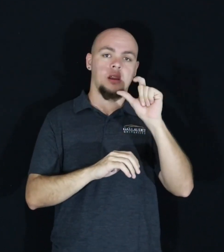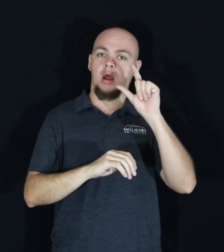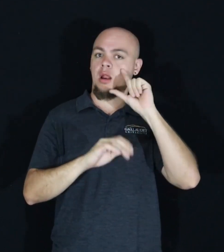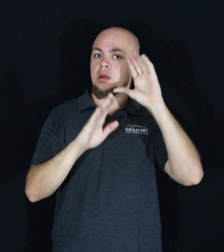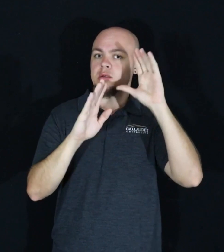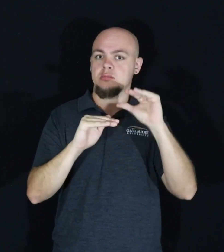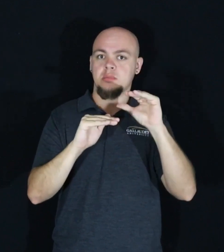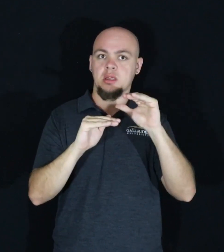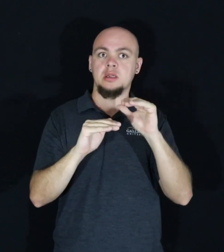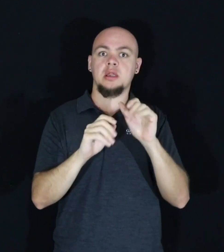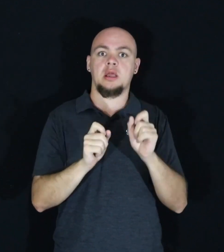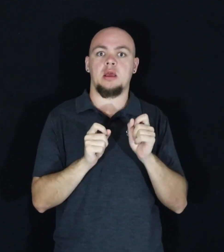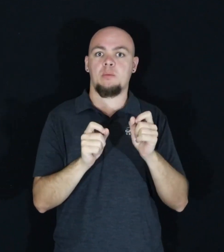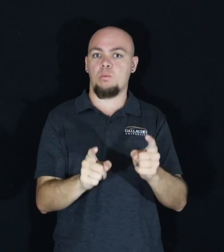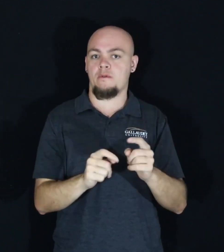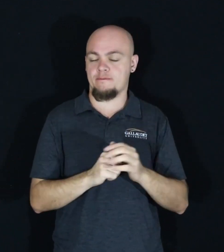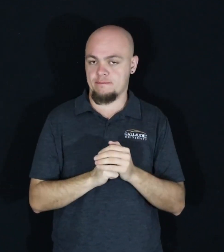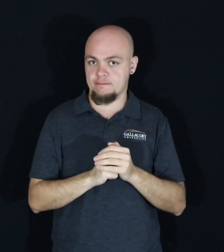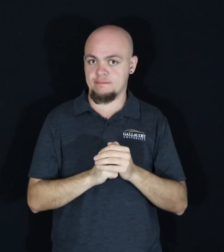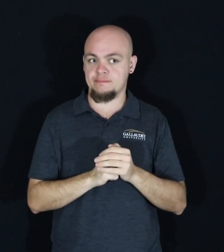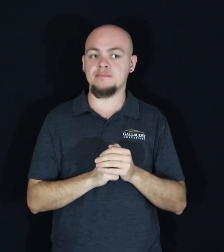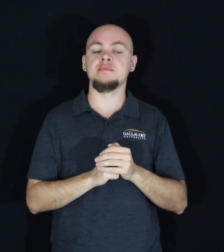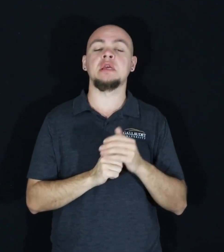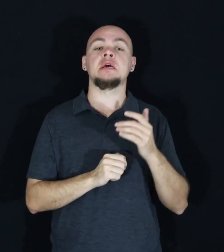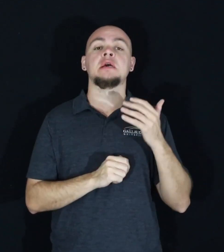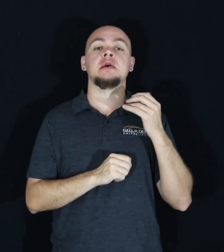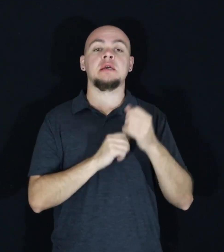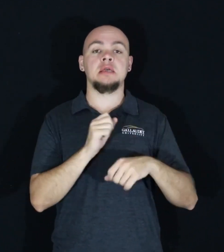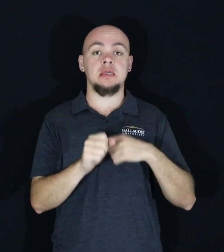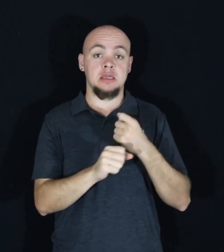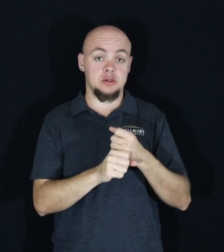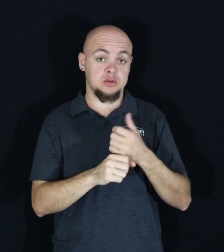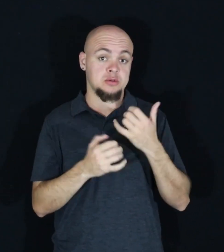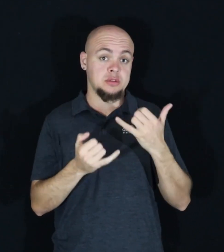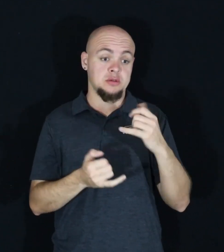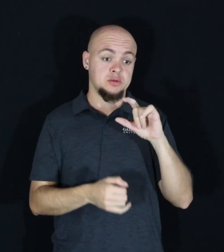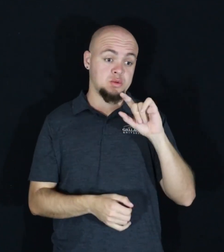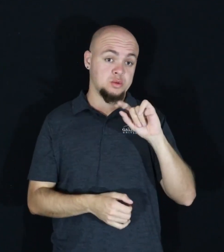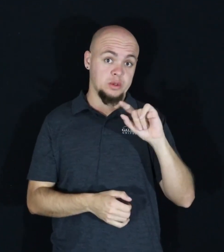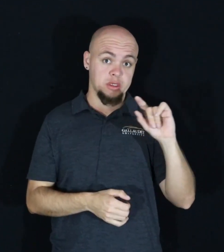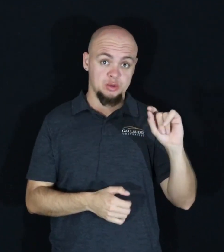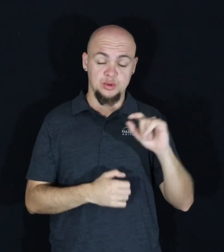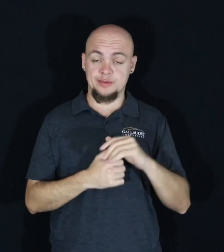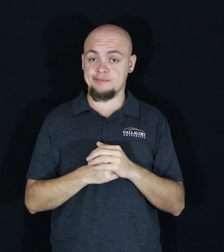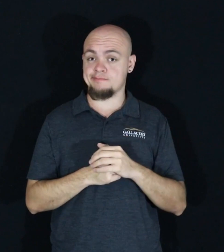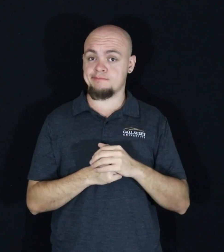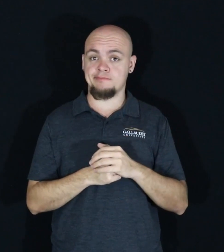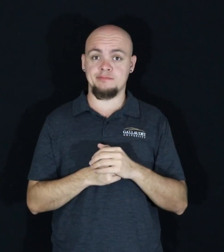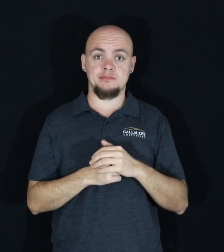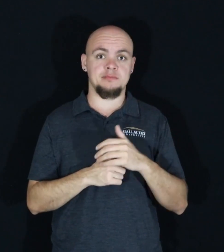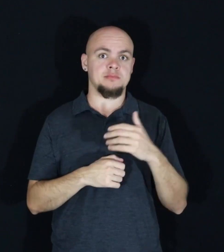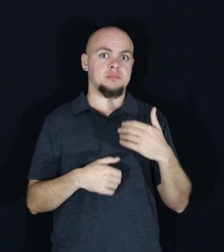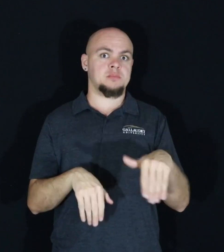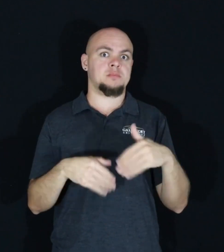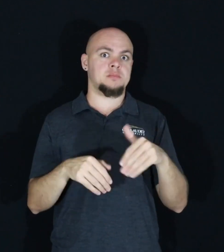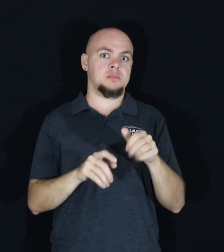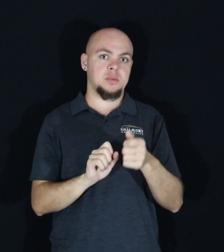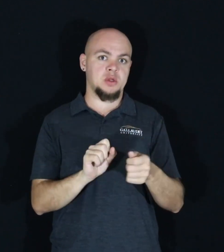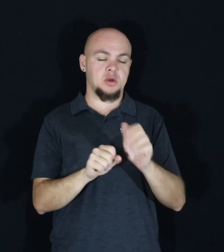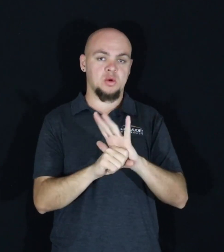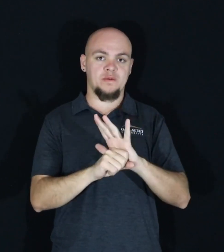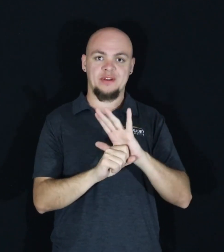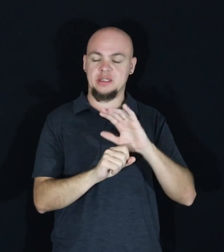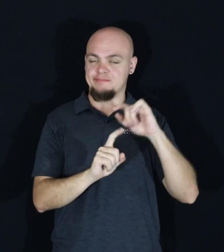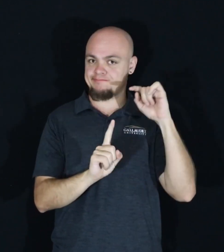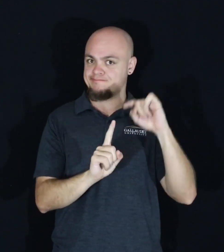improvisations. Fast forward, year 2020, an unforeseen turn of events caused by